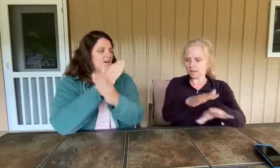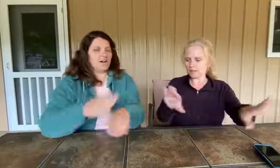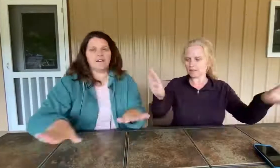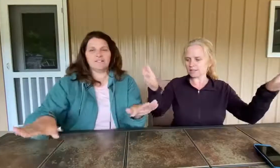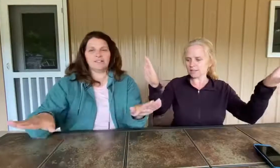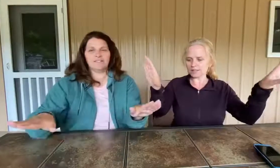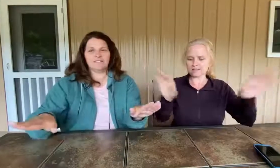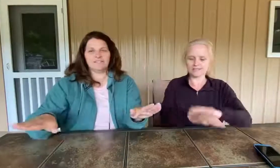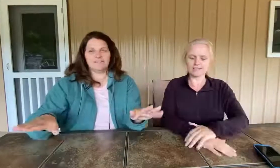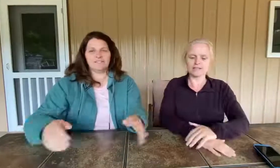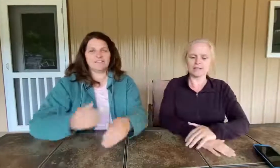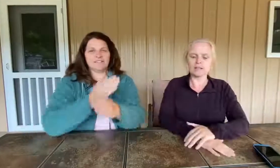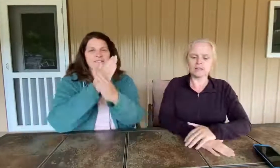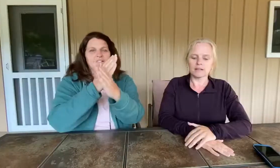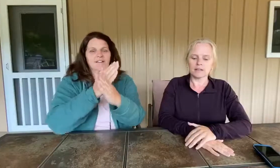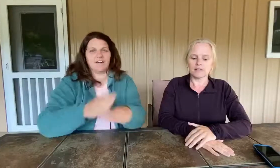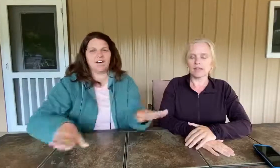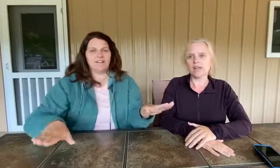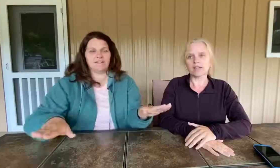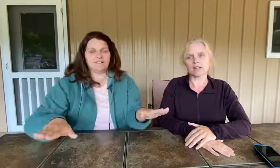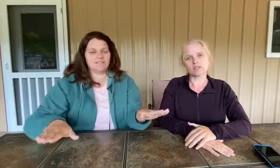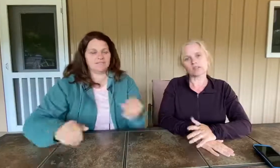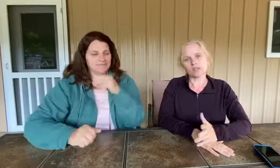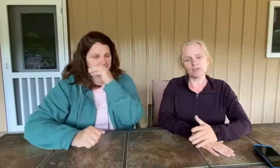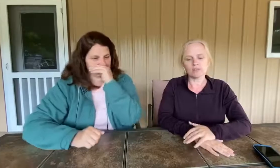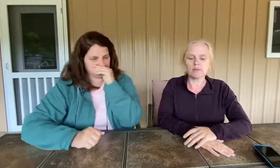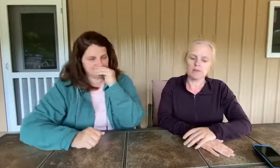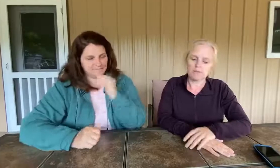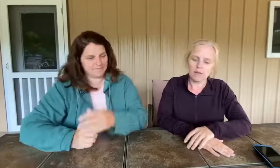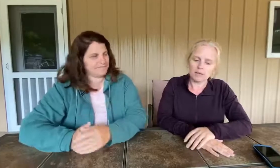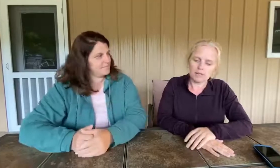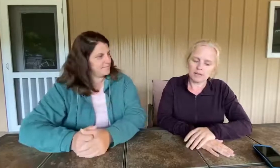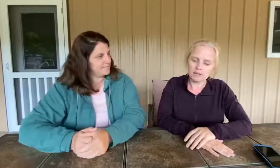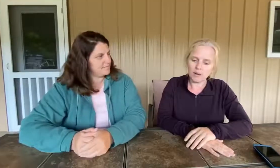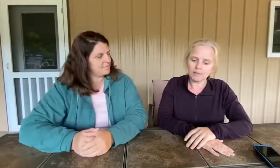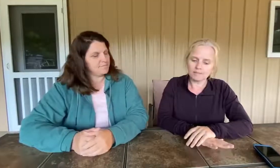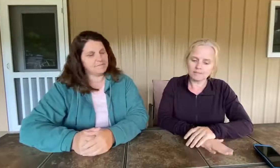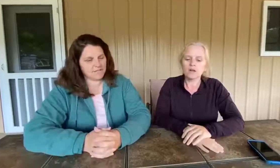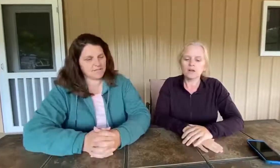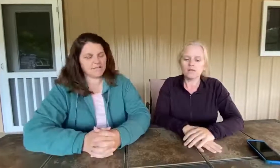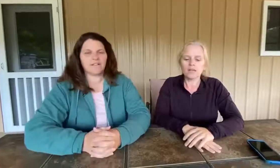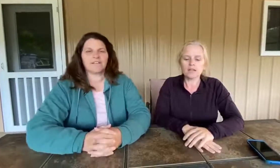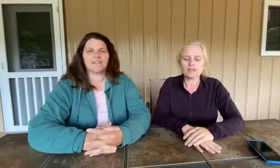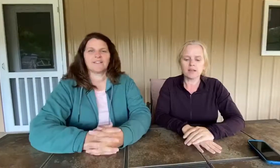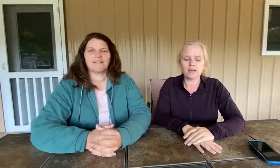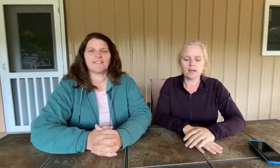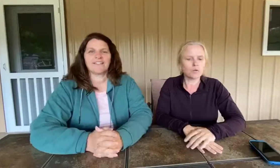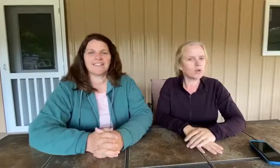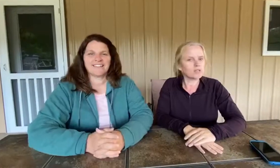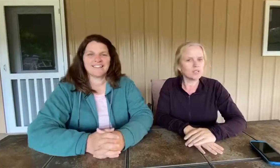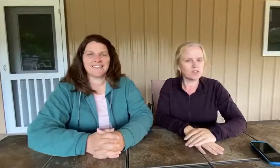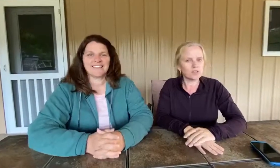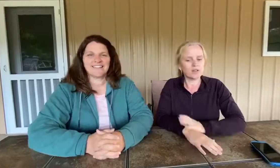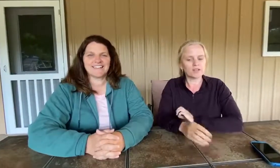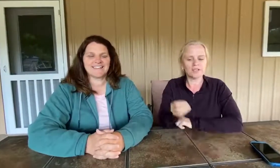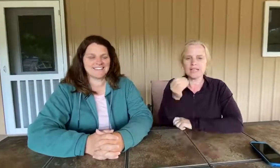All done. And that can also be used with baby sign as well. The next sign I'm going to teach you is eat.